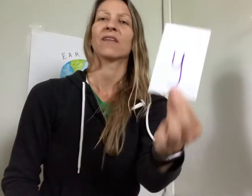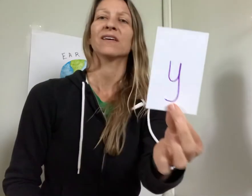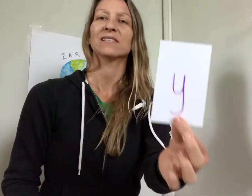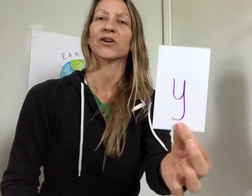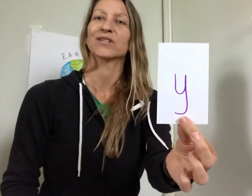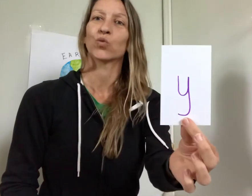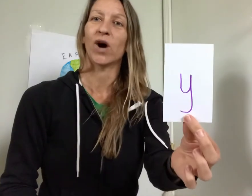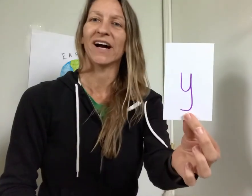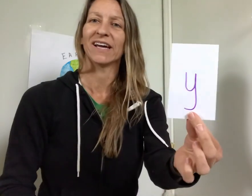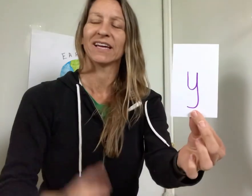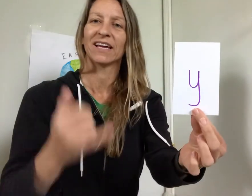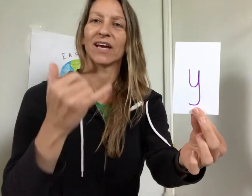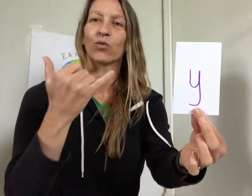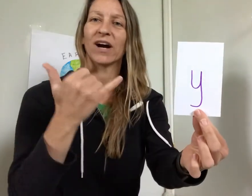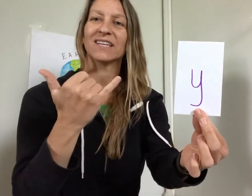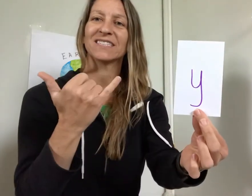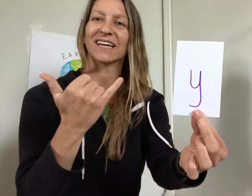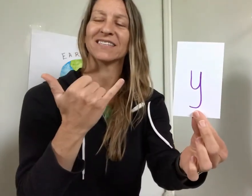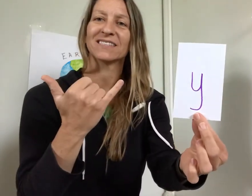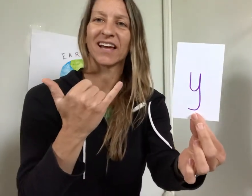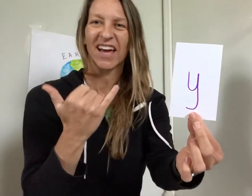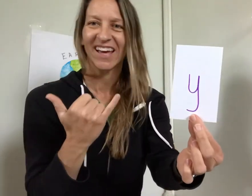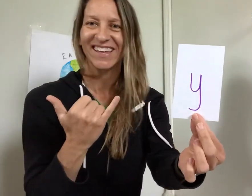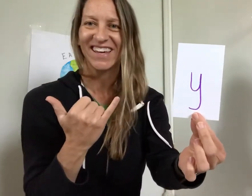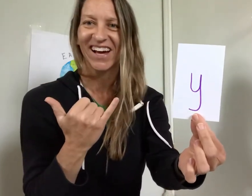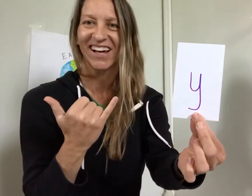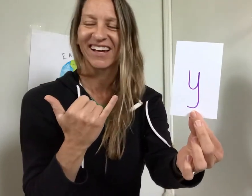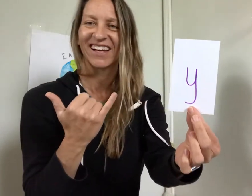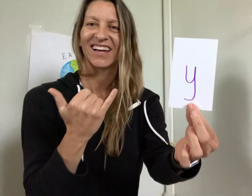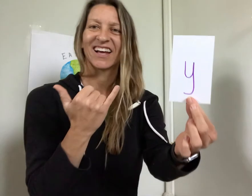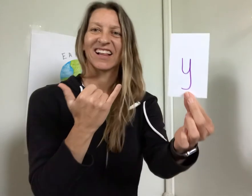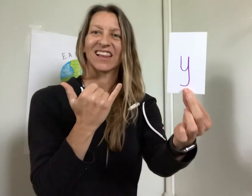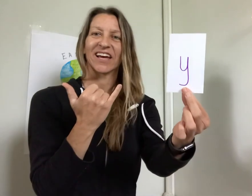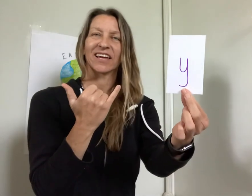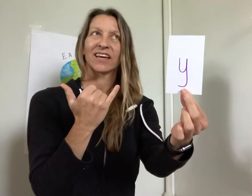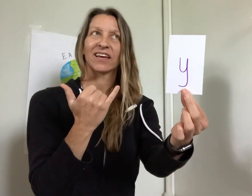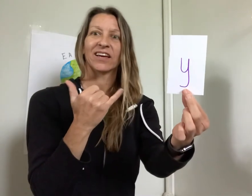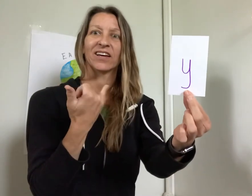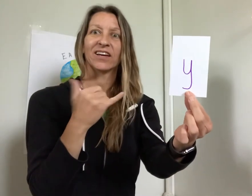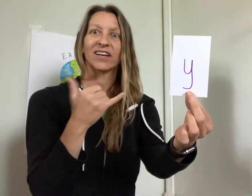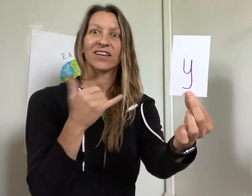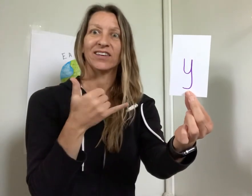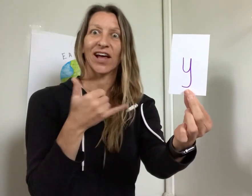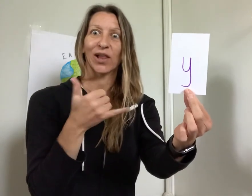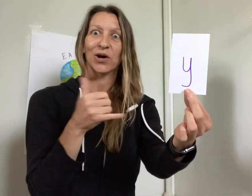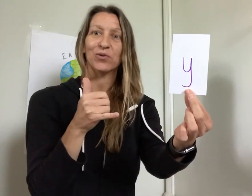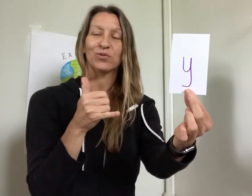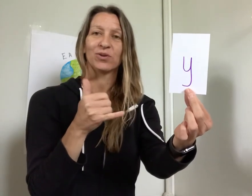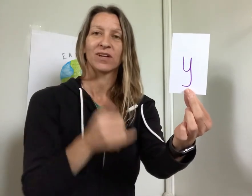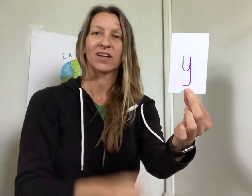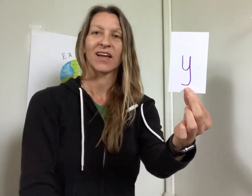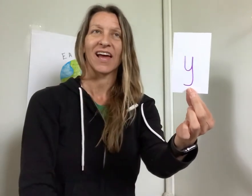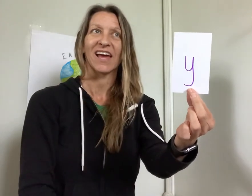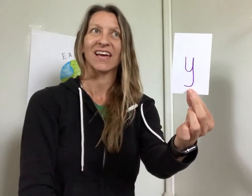This letter is Y. And Y says yeah, like yellow and